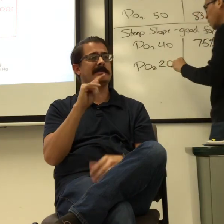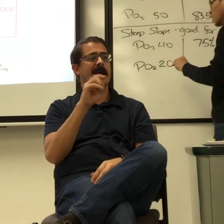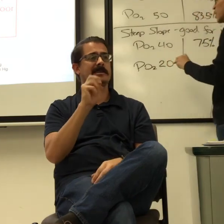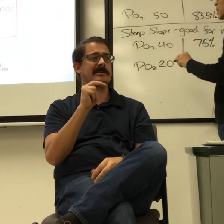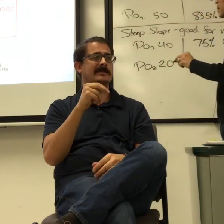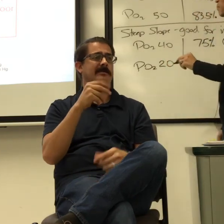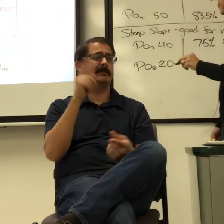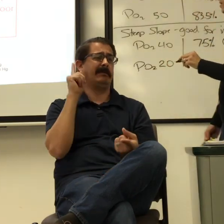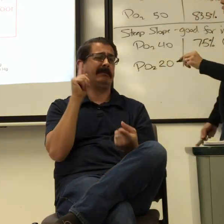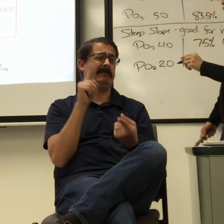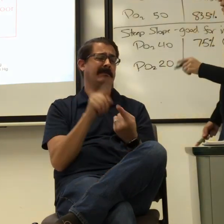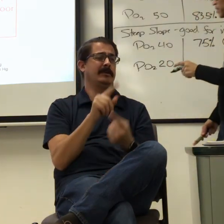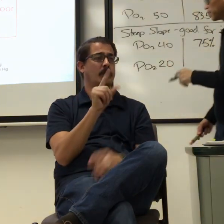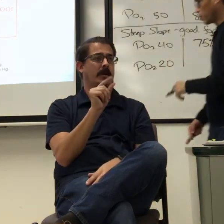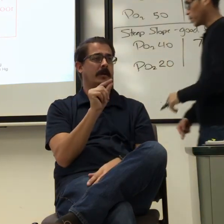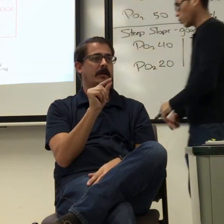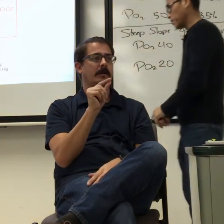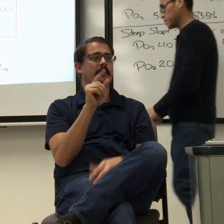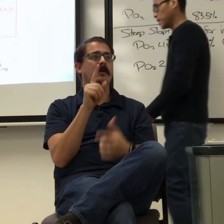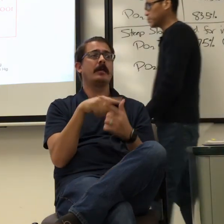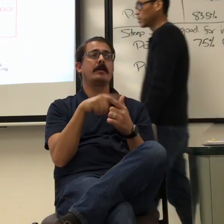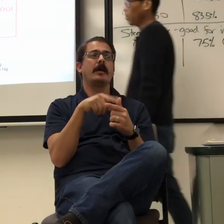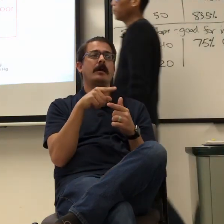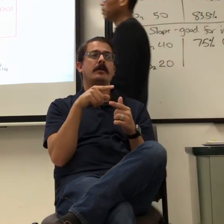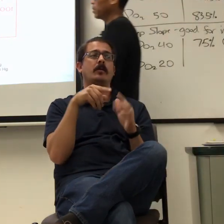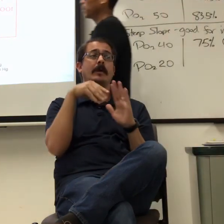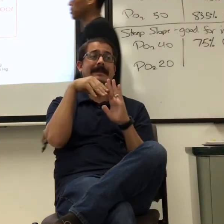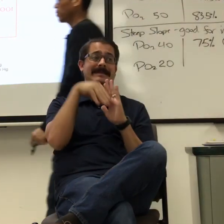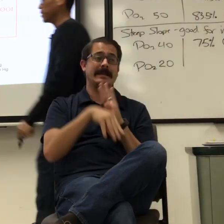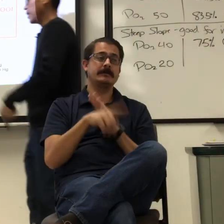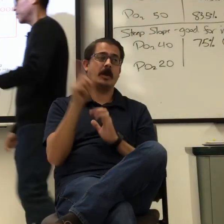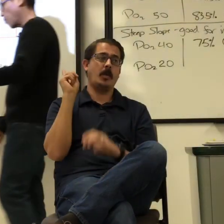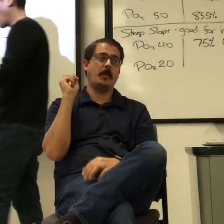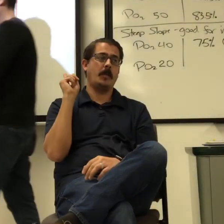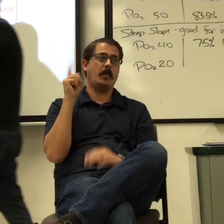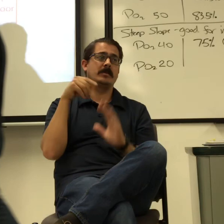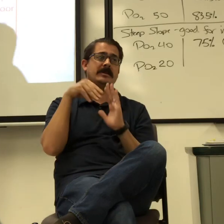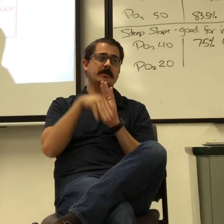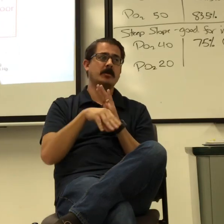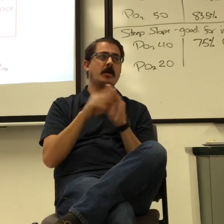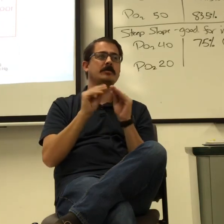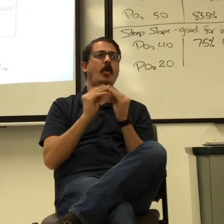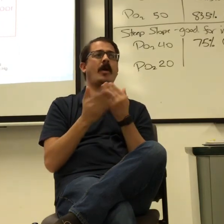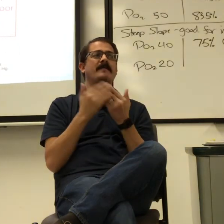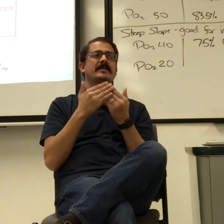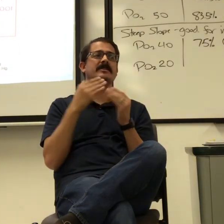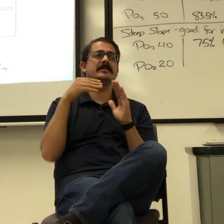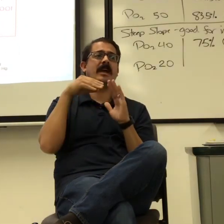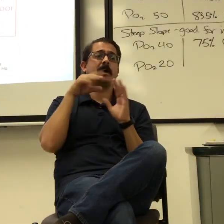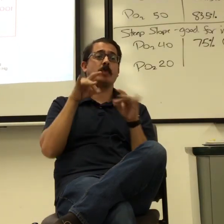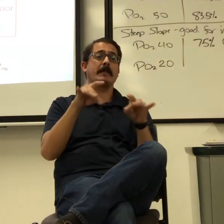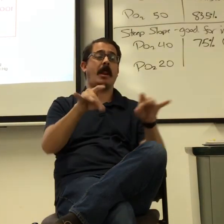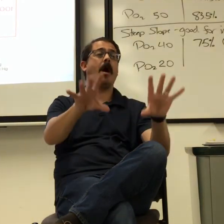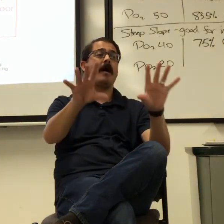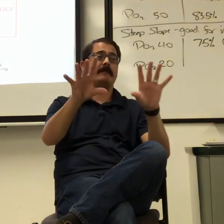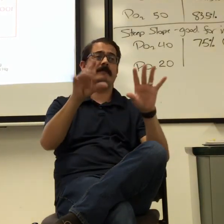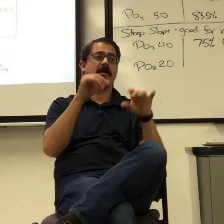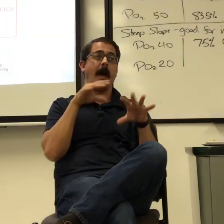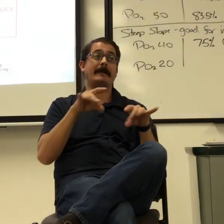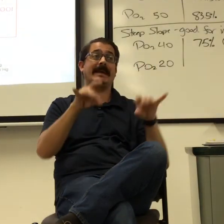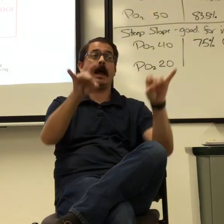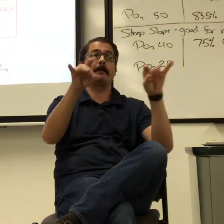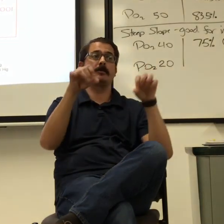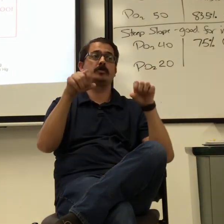20. And at this point, we're in the steep slope, so it's more efficient at dropping it off. Let me go back